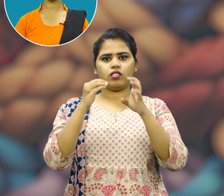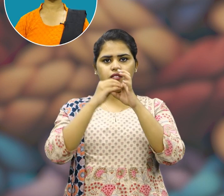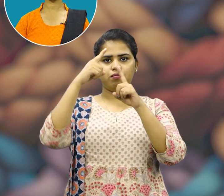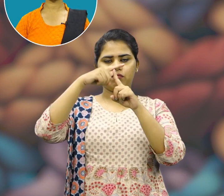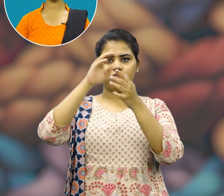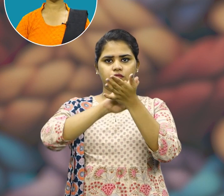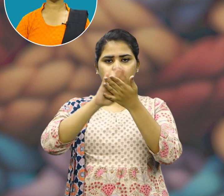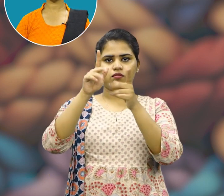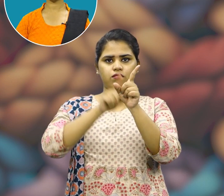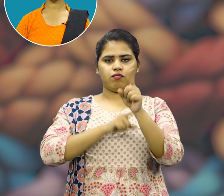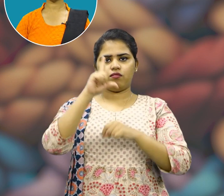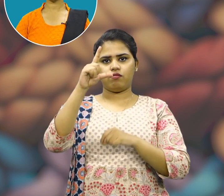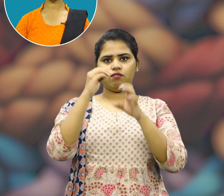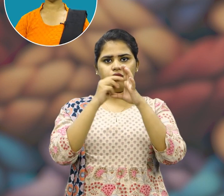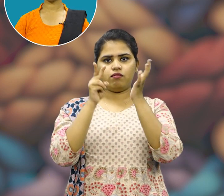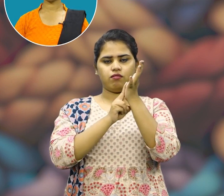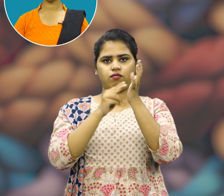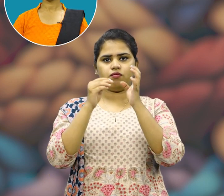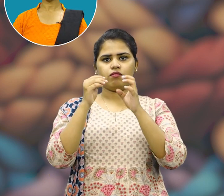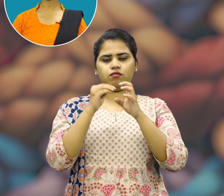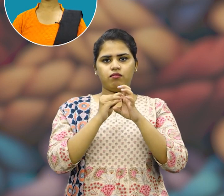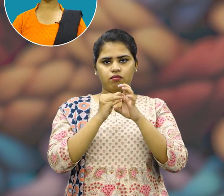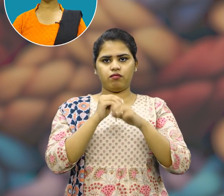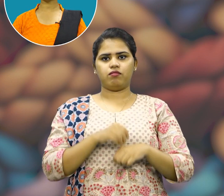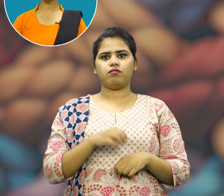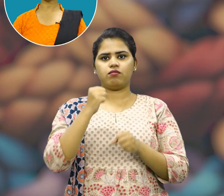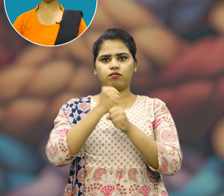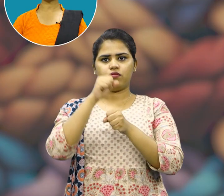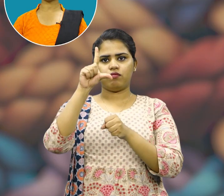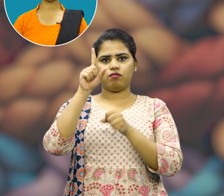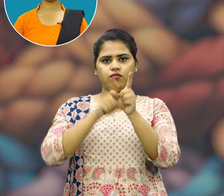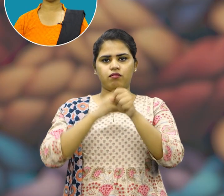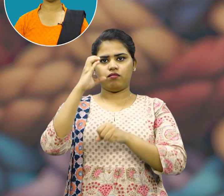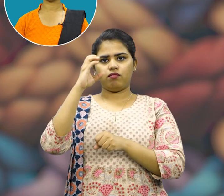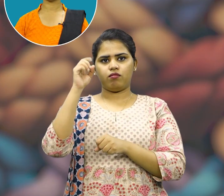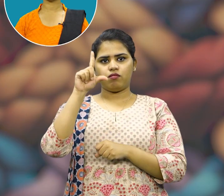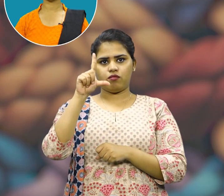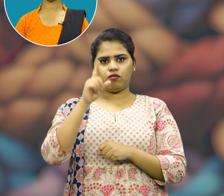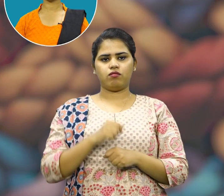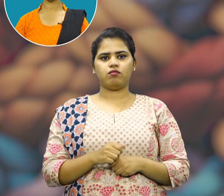and terephthalic acid.